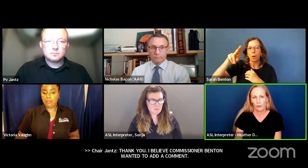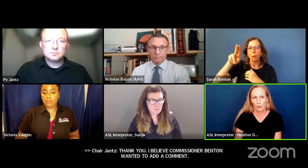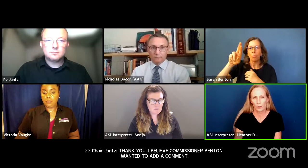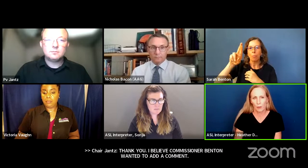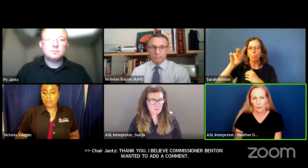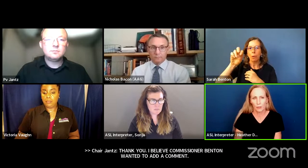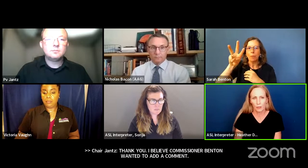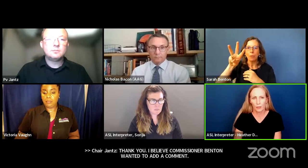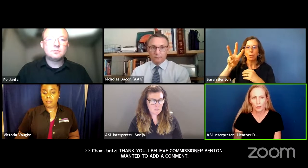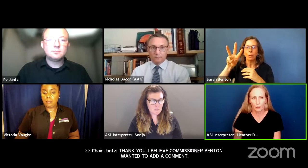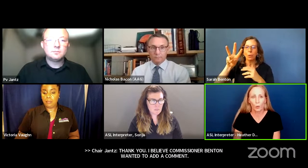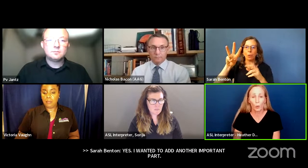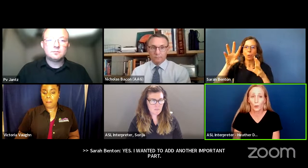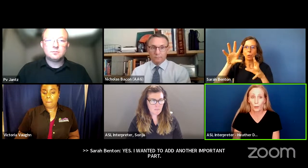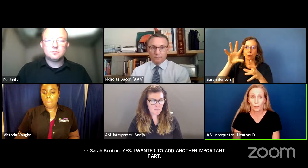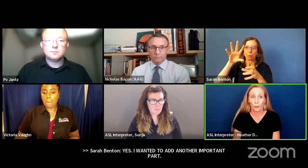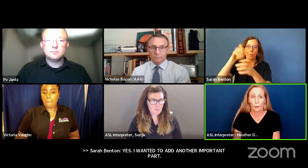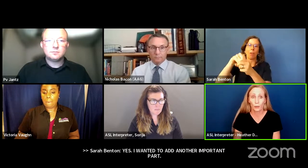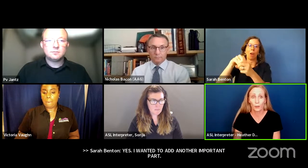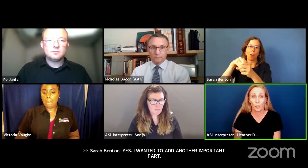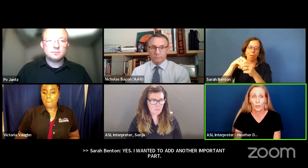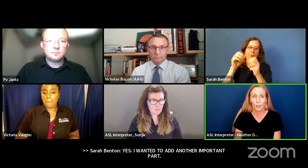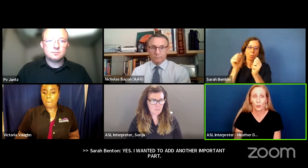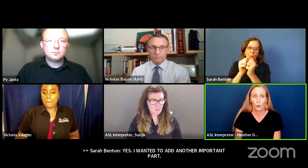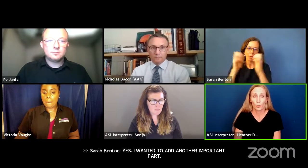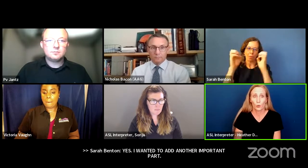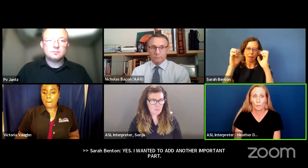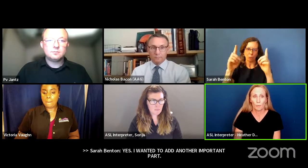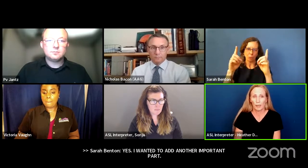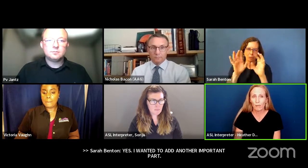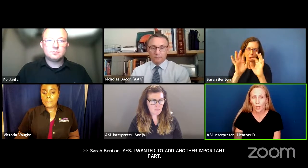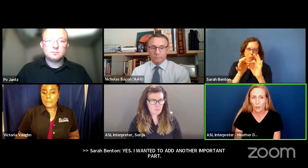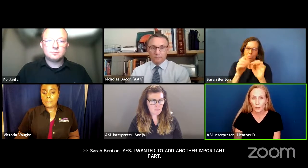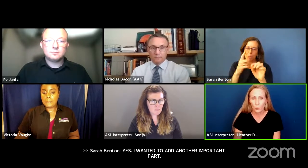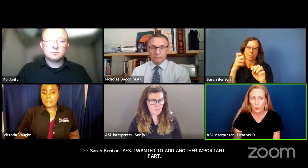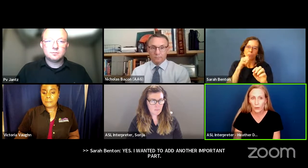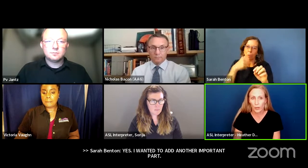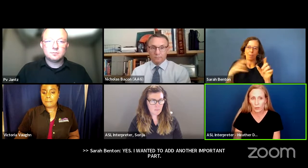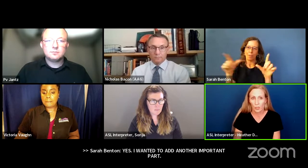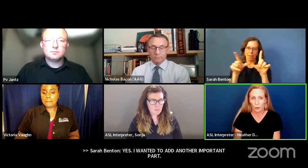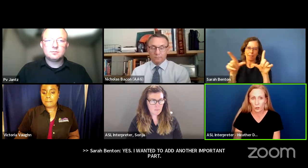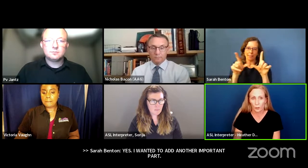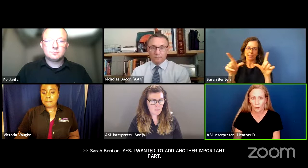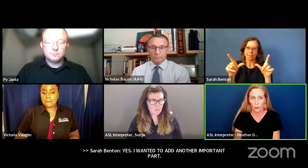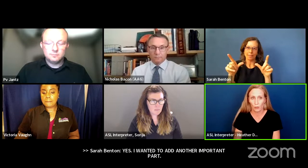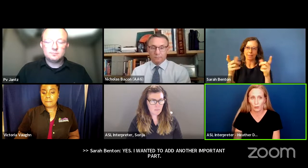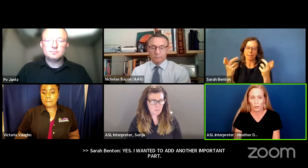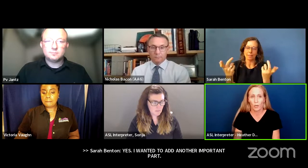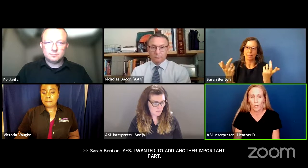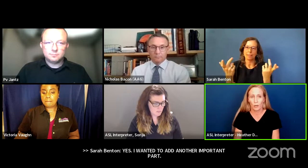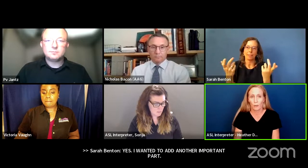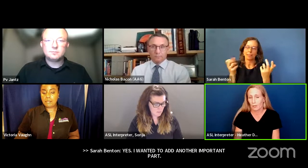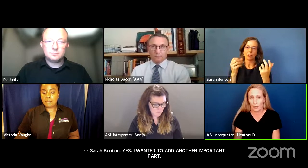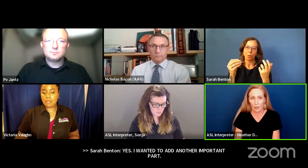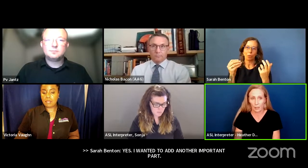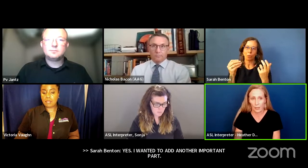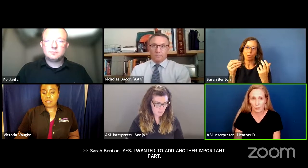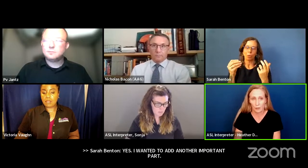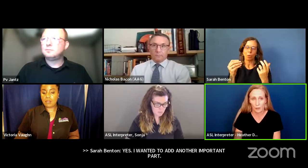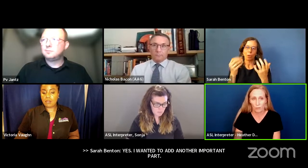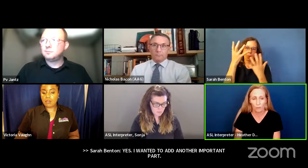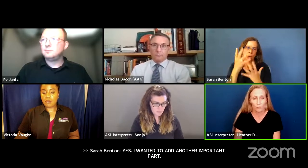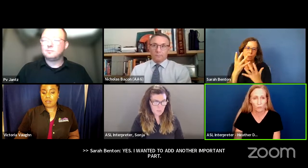We do not have the responsibility or the purview to be involved with educational interpreters because they are